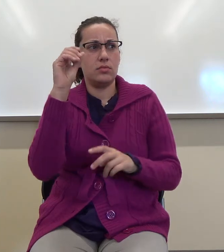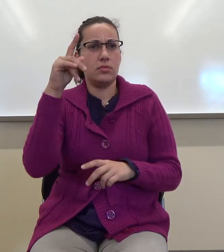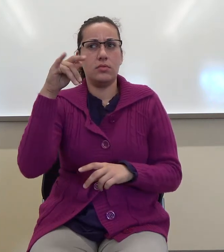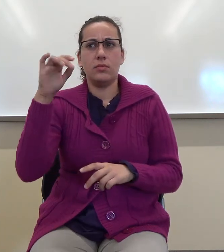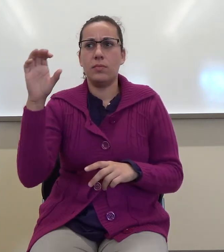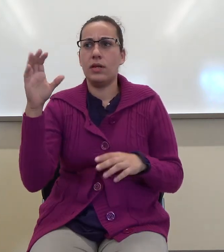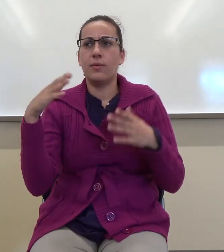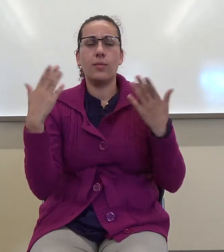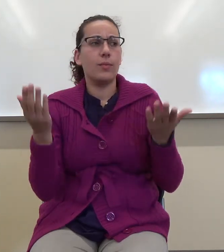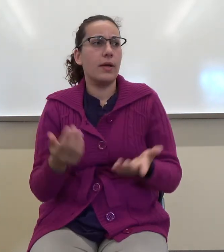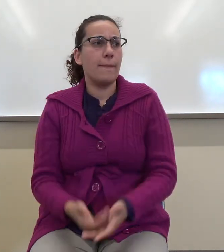your steps.